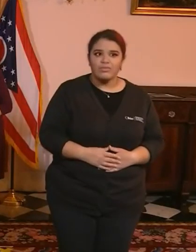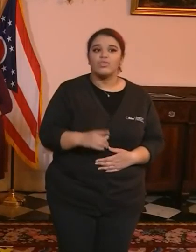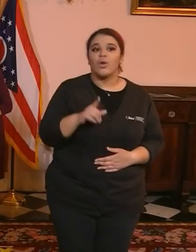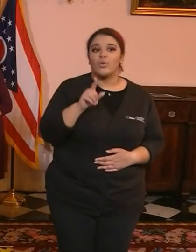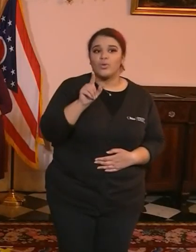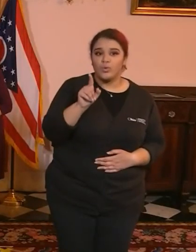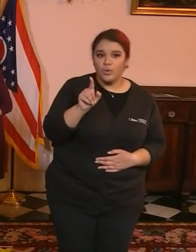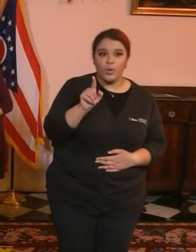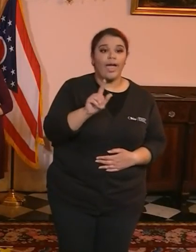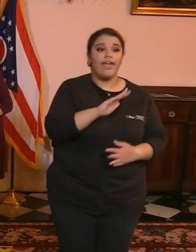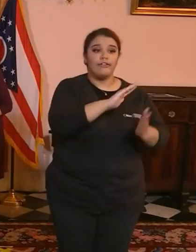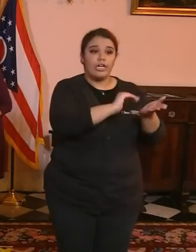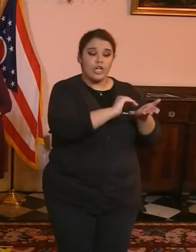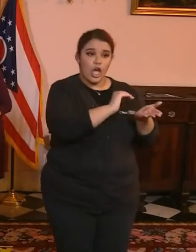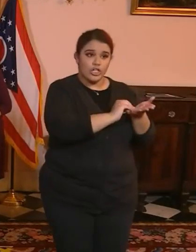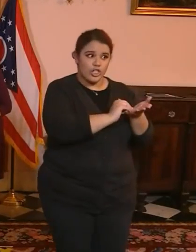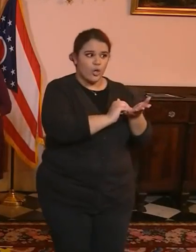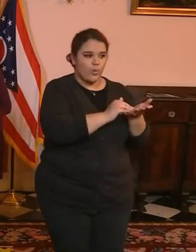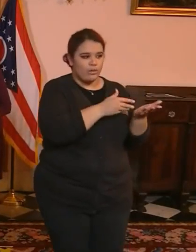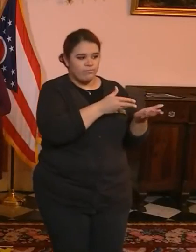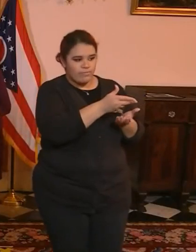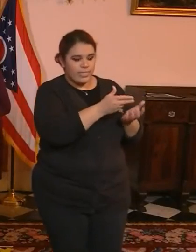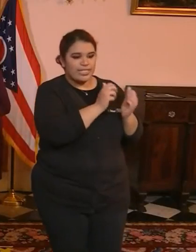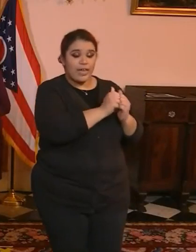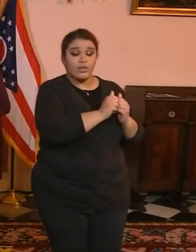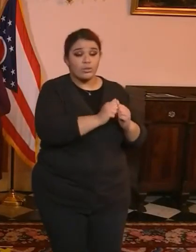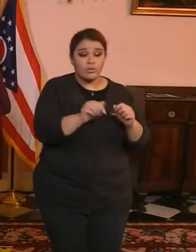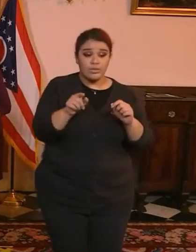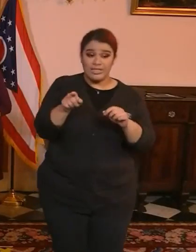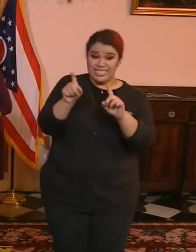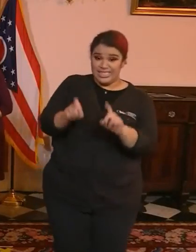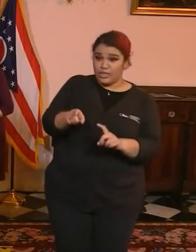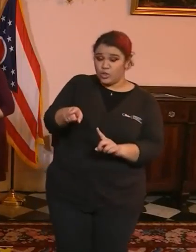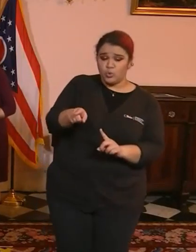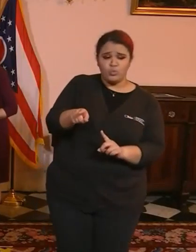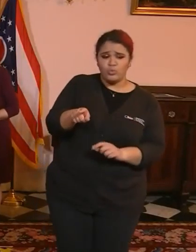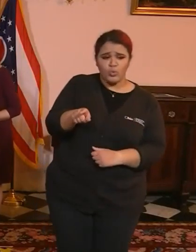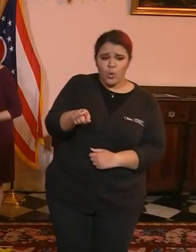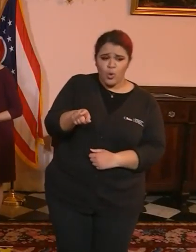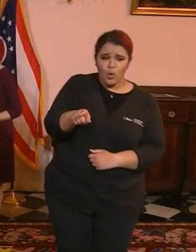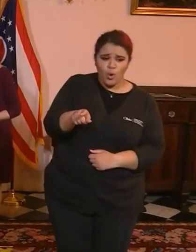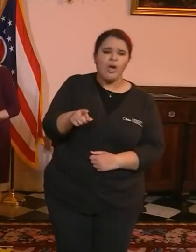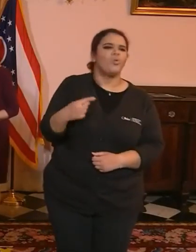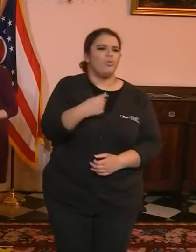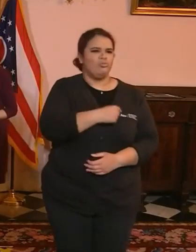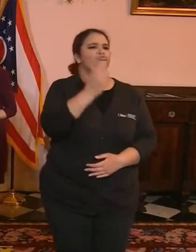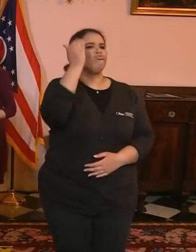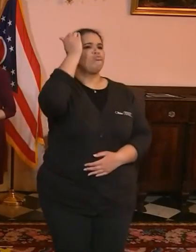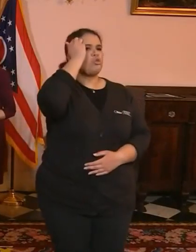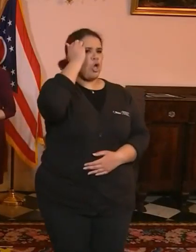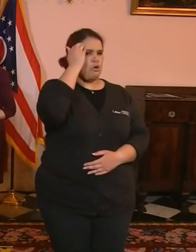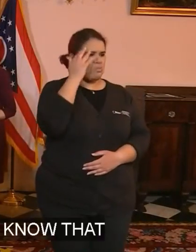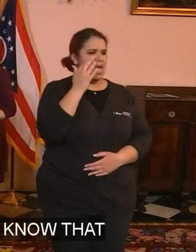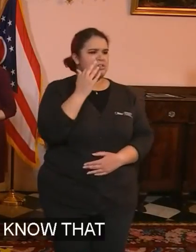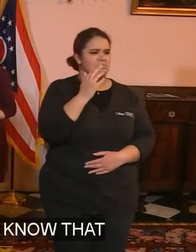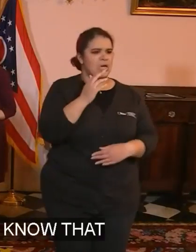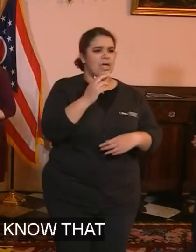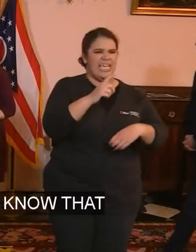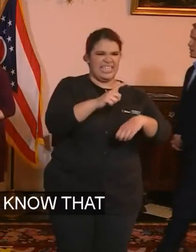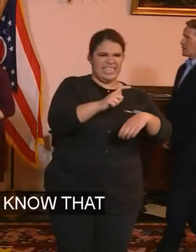your doctor to know that time. We won't do a test on you to say you're clear. We'll just know that you're symptom-free and the right amount of time has